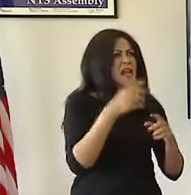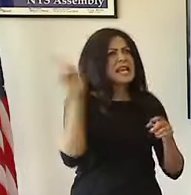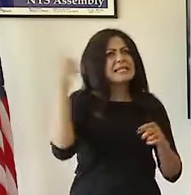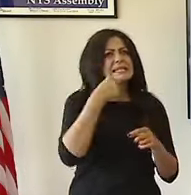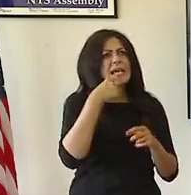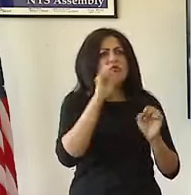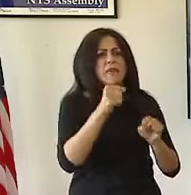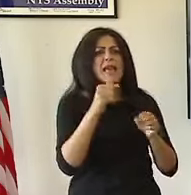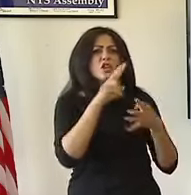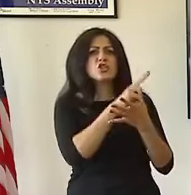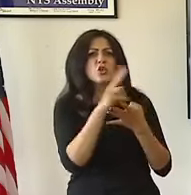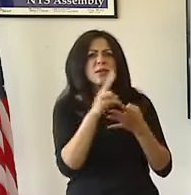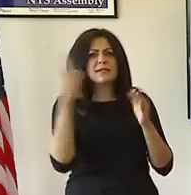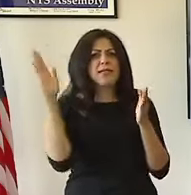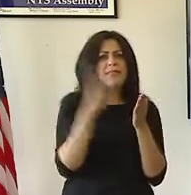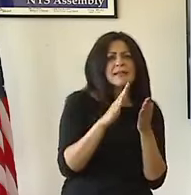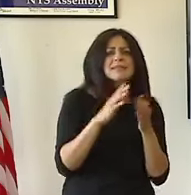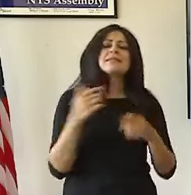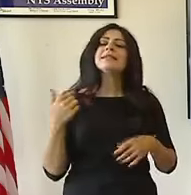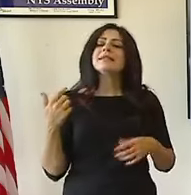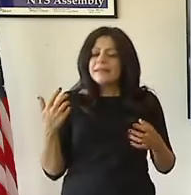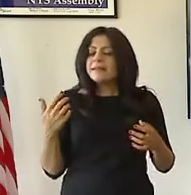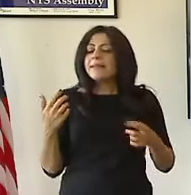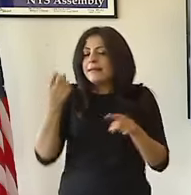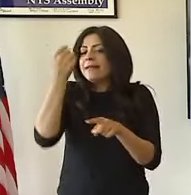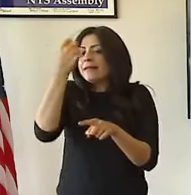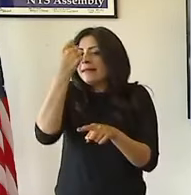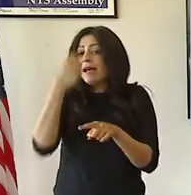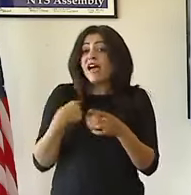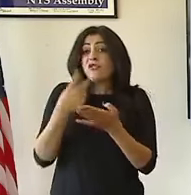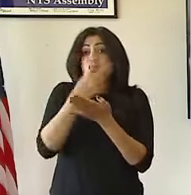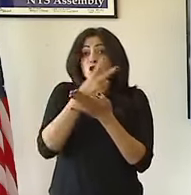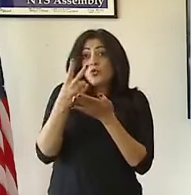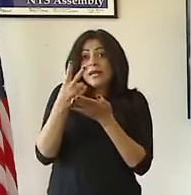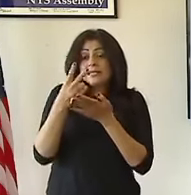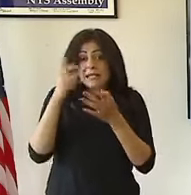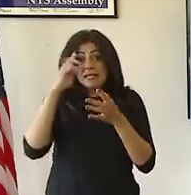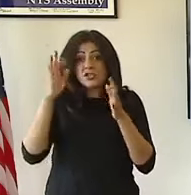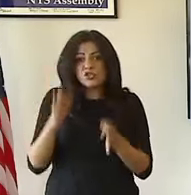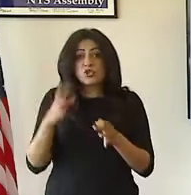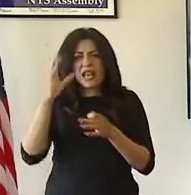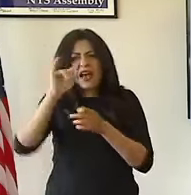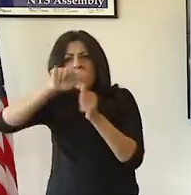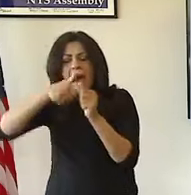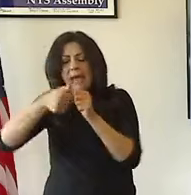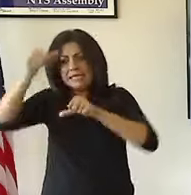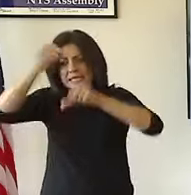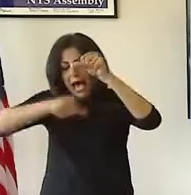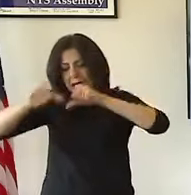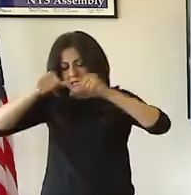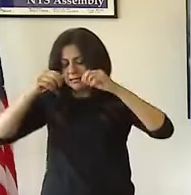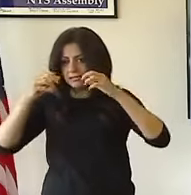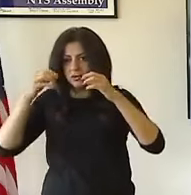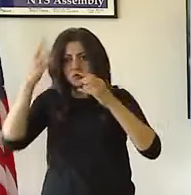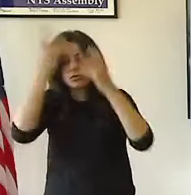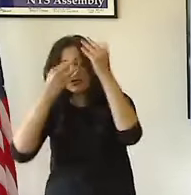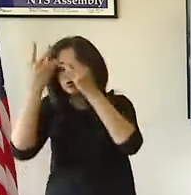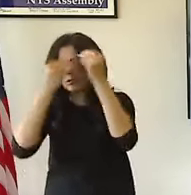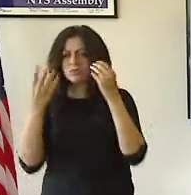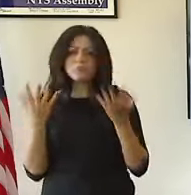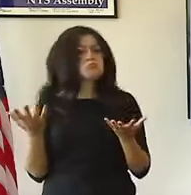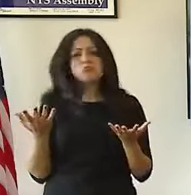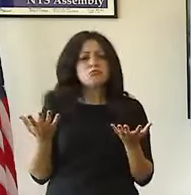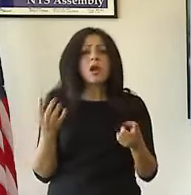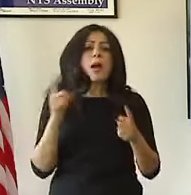true, unquestioned science to the 2-week increments. Where the goal of those 2-week increments was just